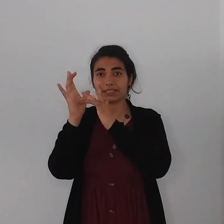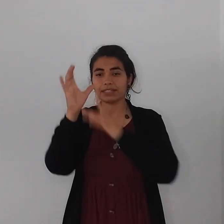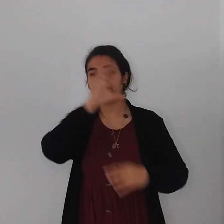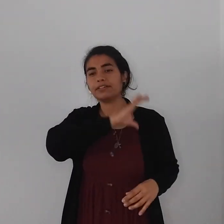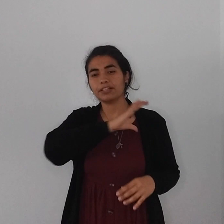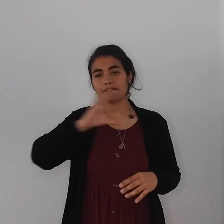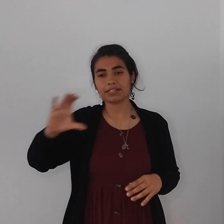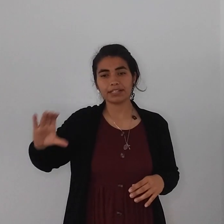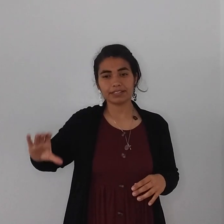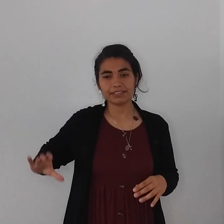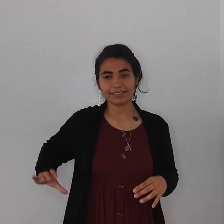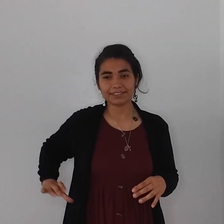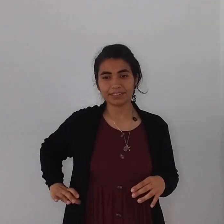Jesus, Christ.